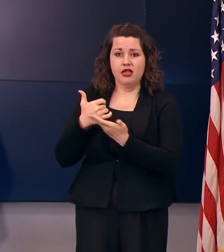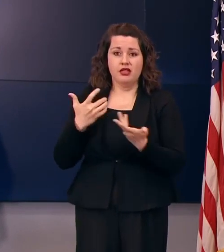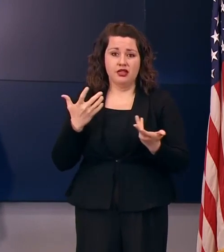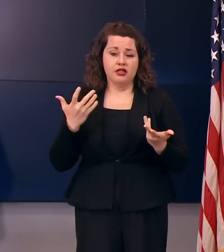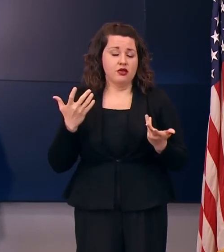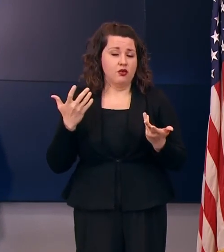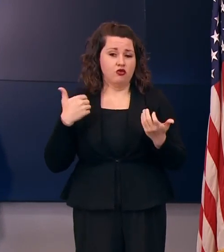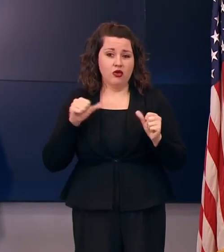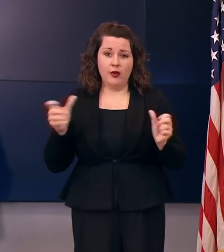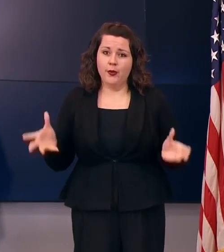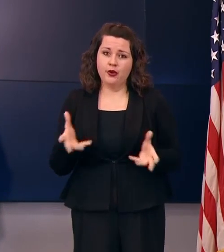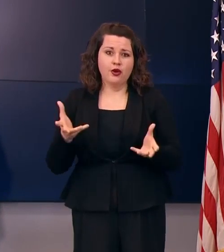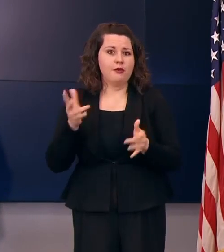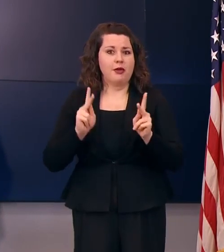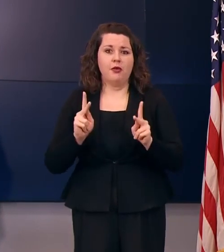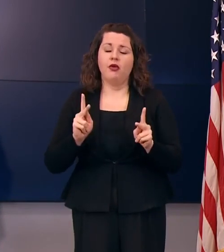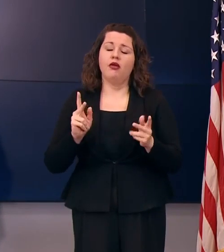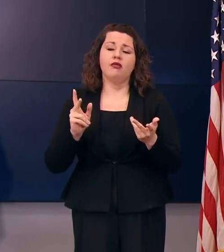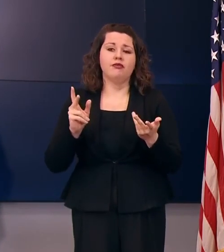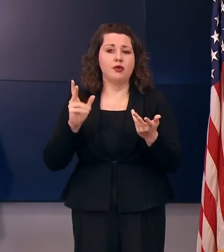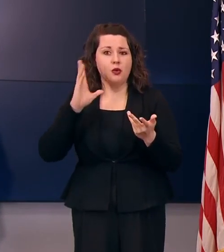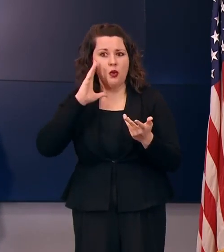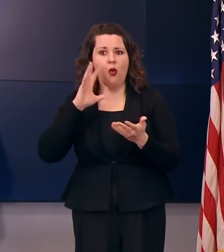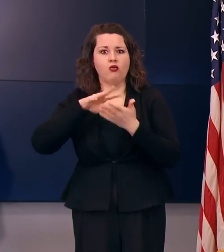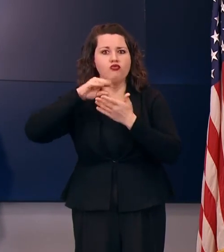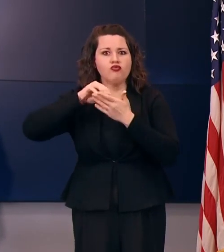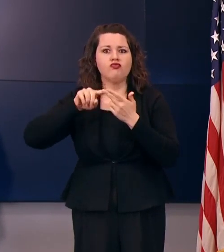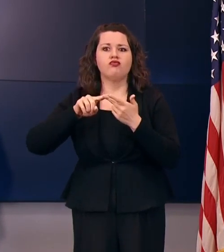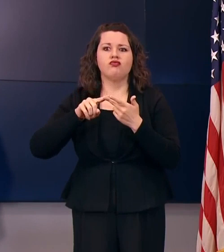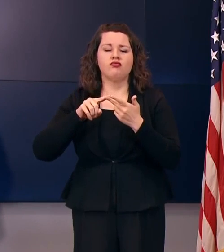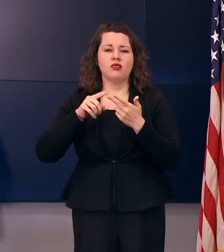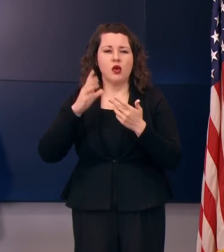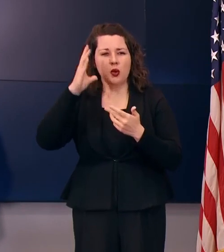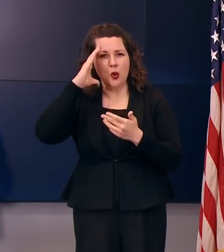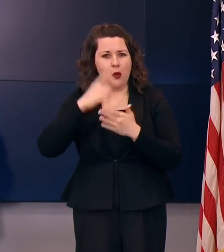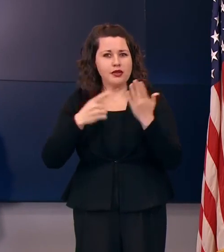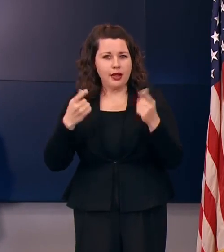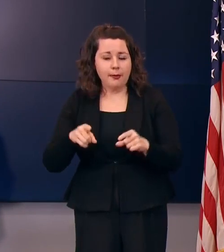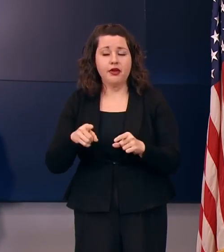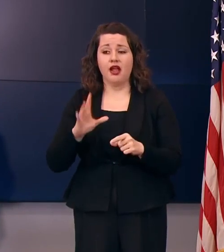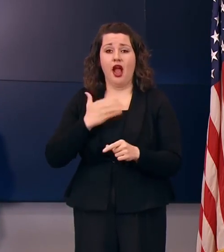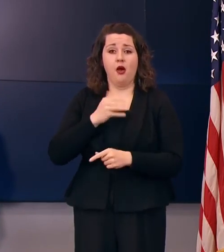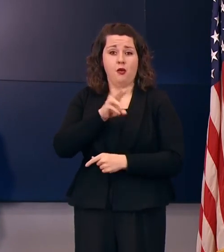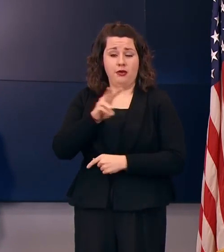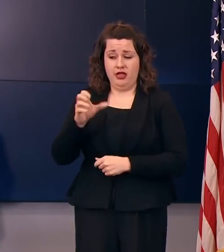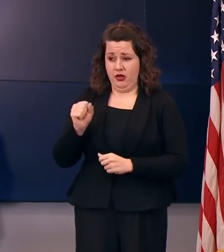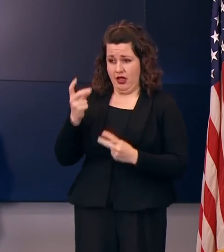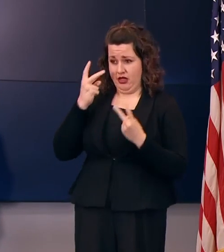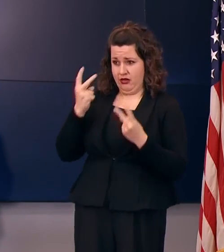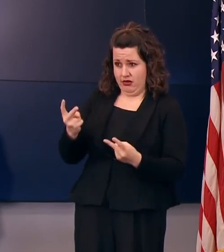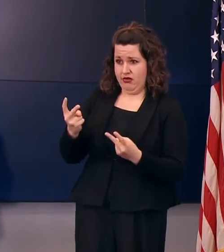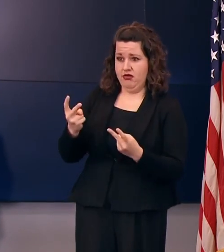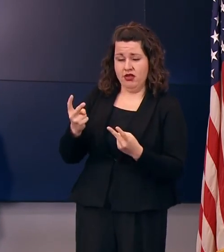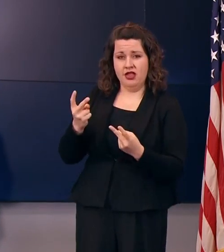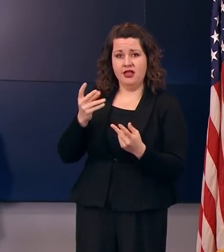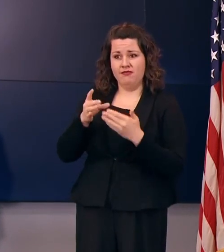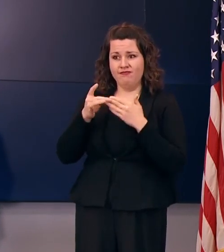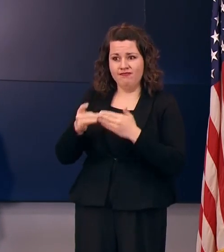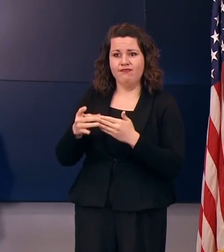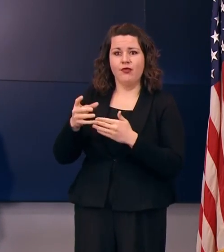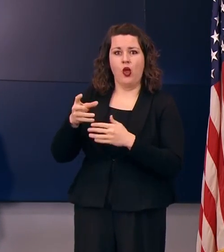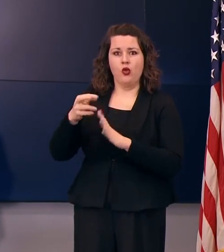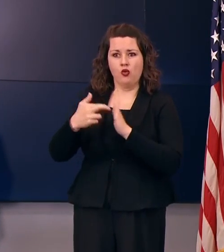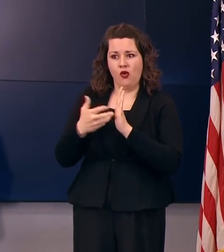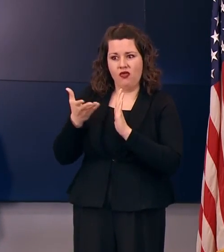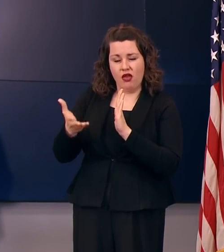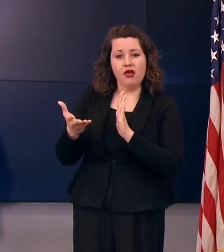encourage everybody to, again, stay informed, stay up to date, visit our webpage and see the guidance that we're sharing there. And we